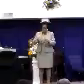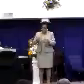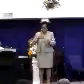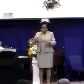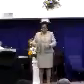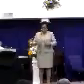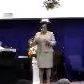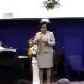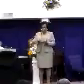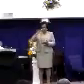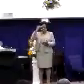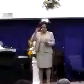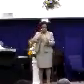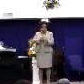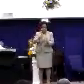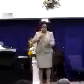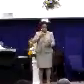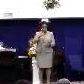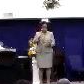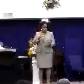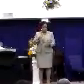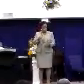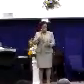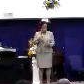to learn how to just follow those things. You don't like that, do that.